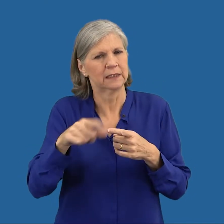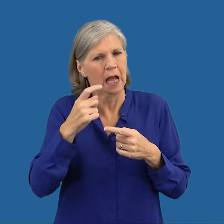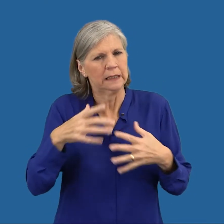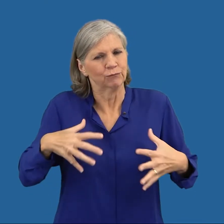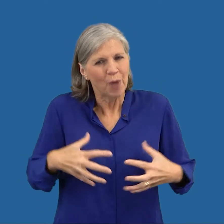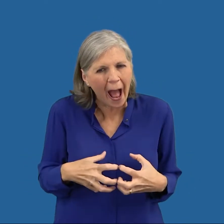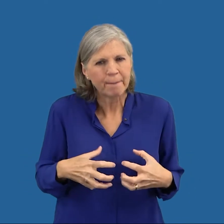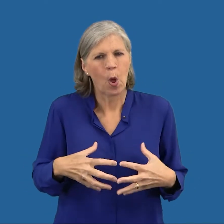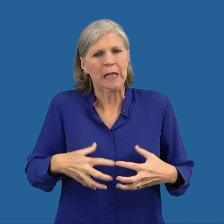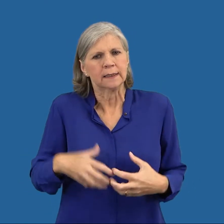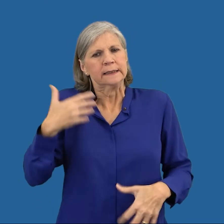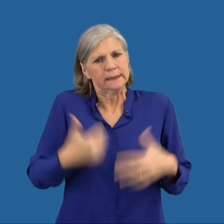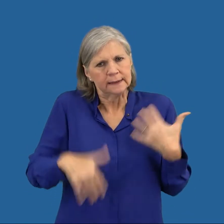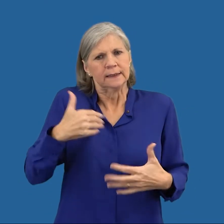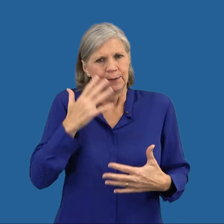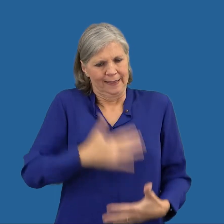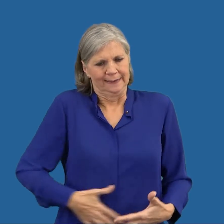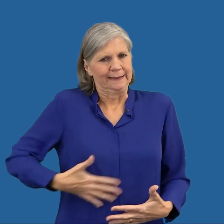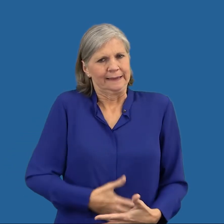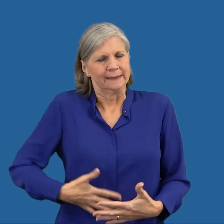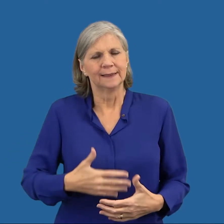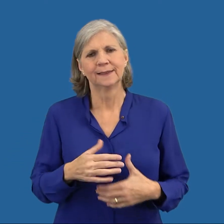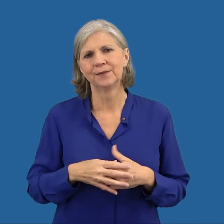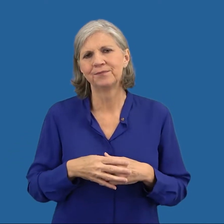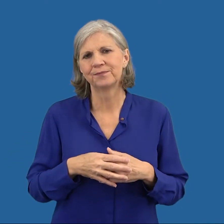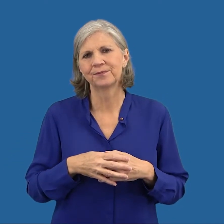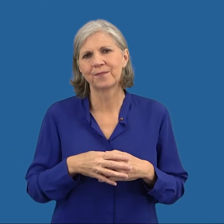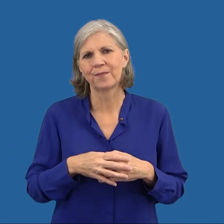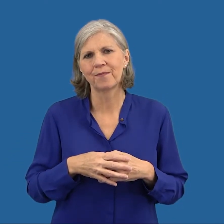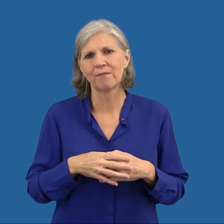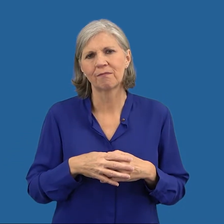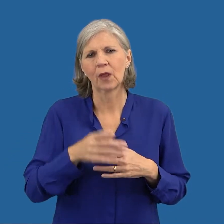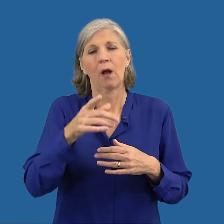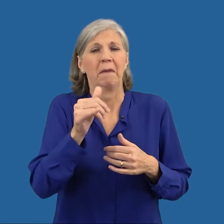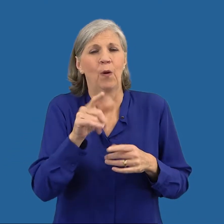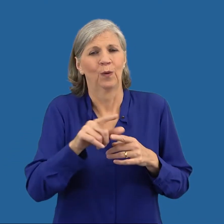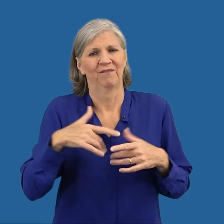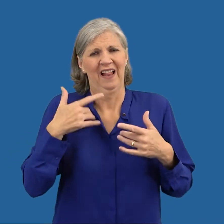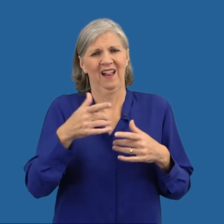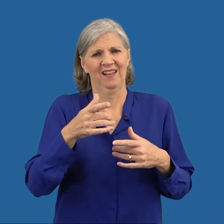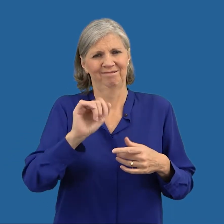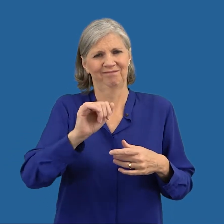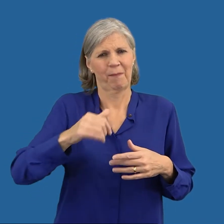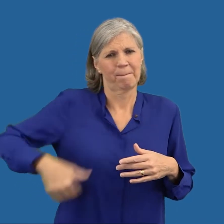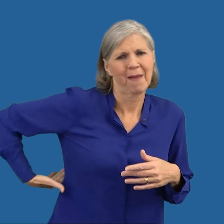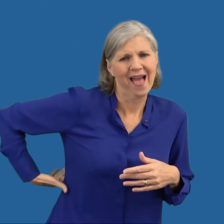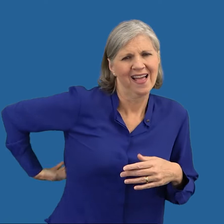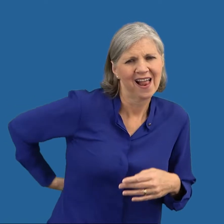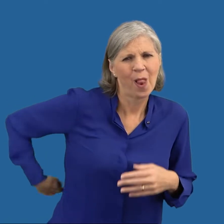The main symptom of primary dysmenorrhea is cramp or achy pains in your abdomen, tummy. You might also feel it in your lower